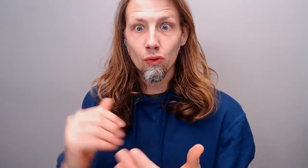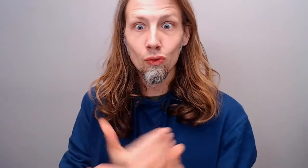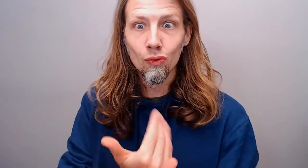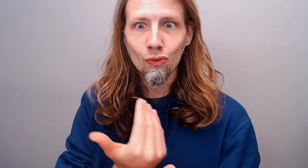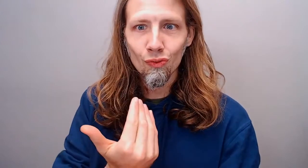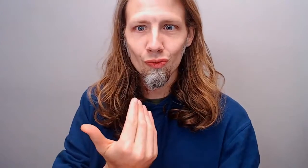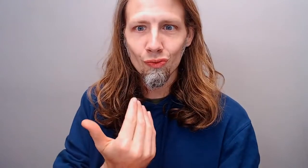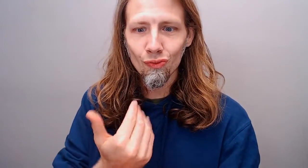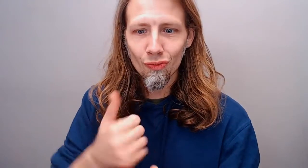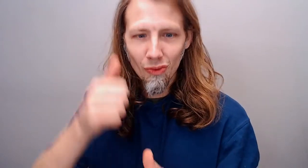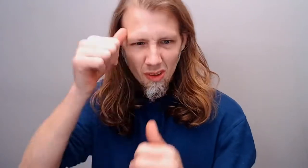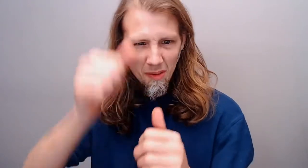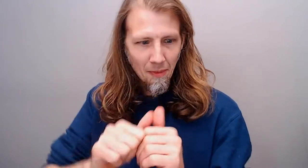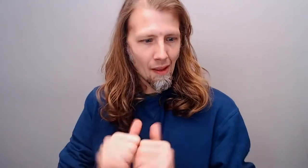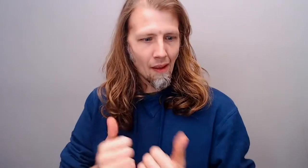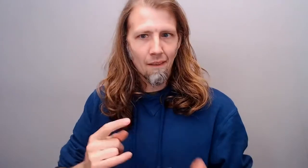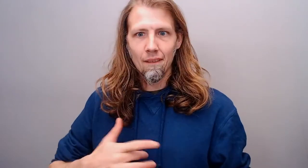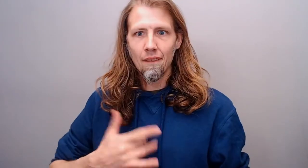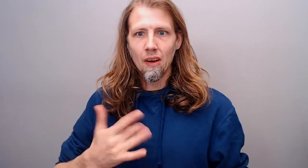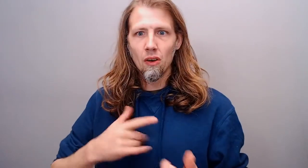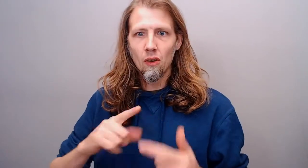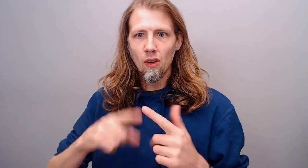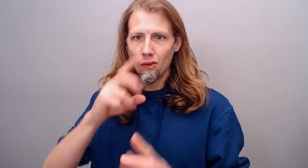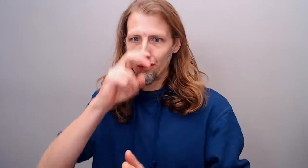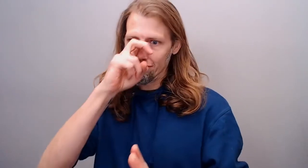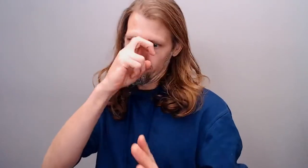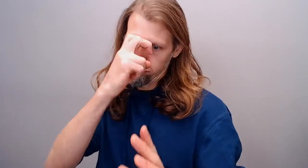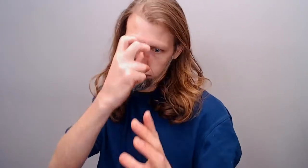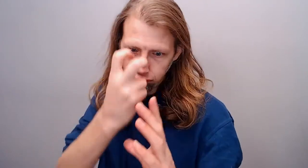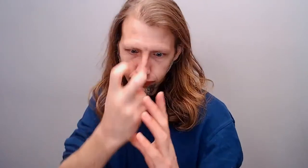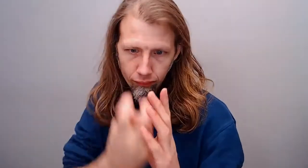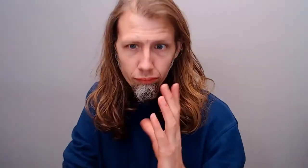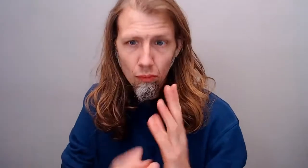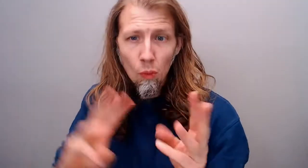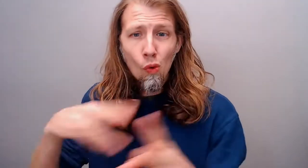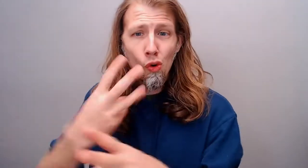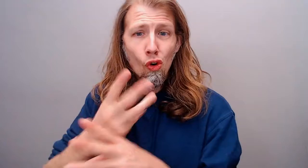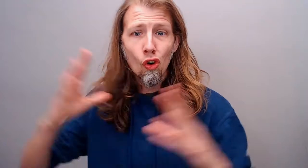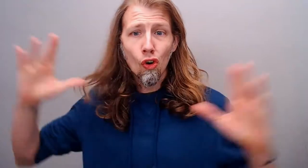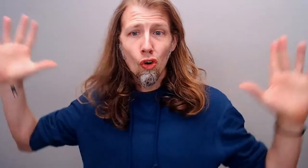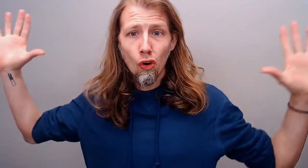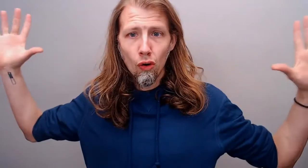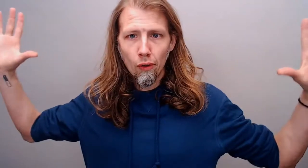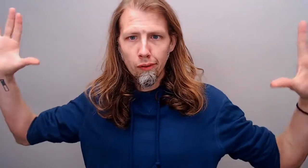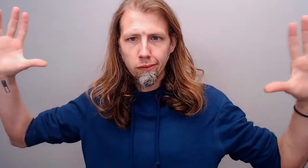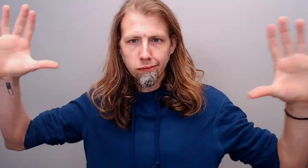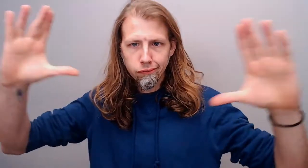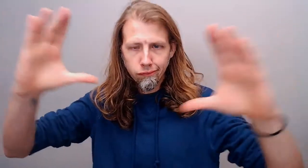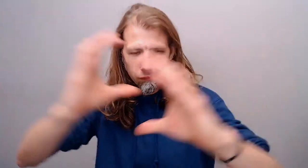Do you remember what it felt like when your world only went as far as your eyes could see?